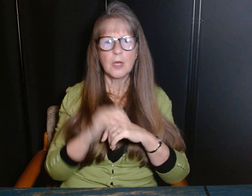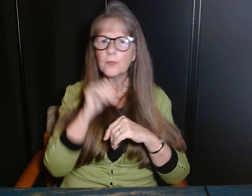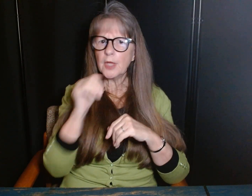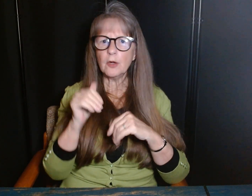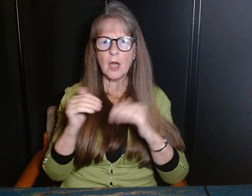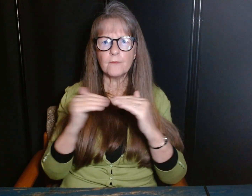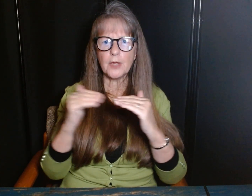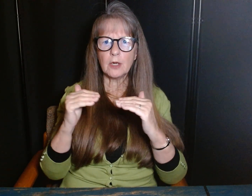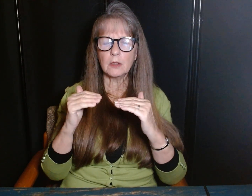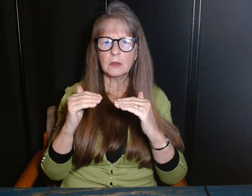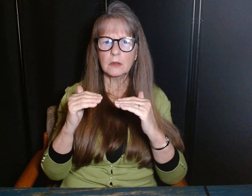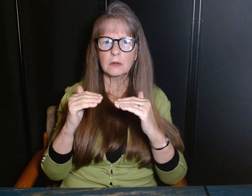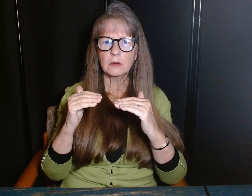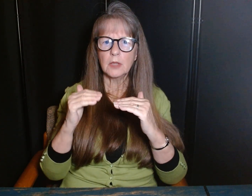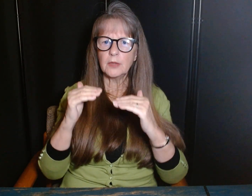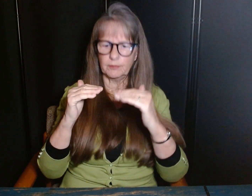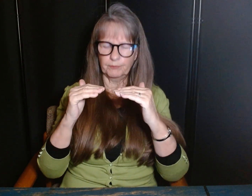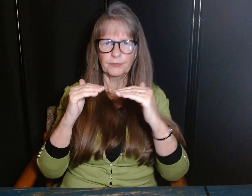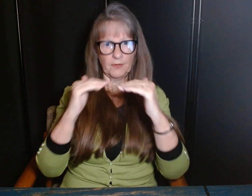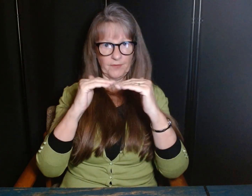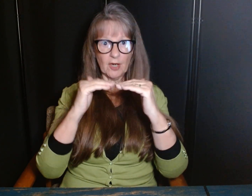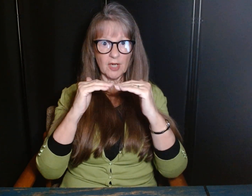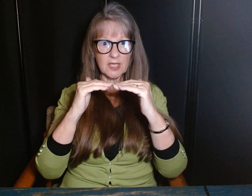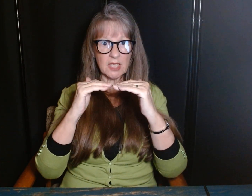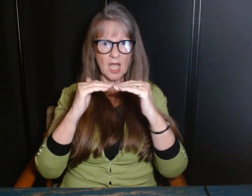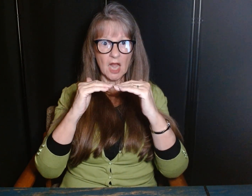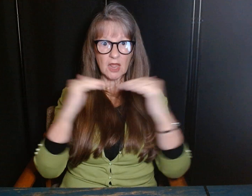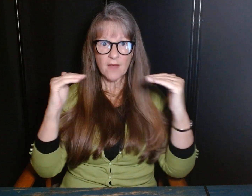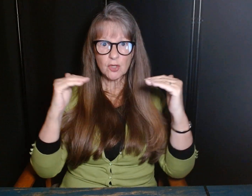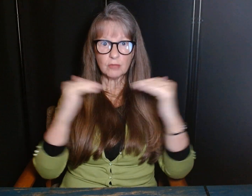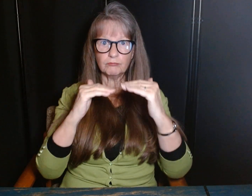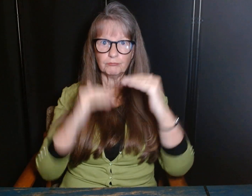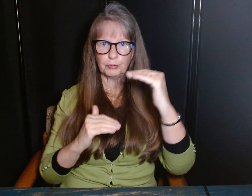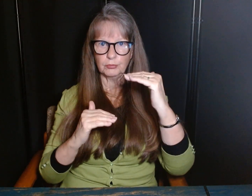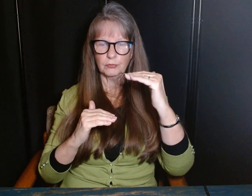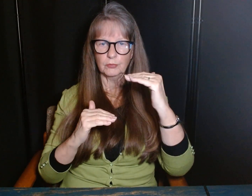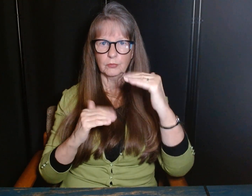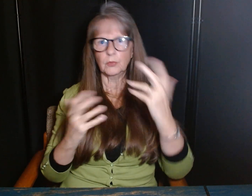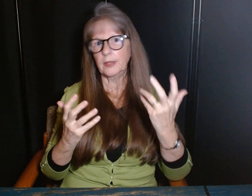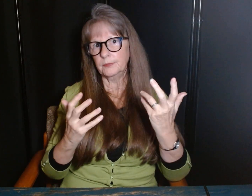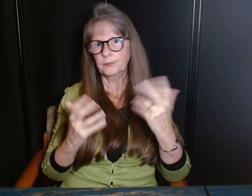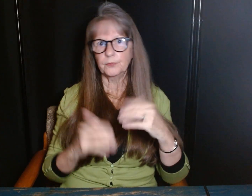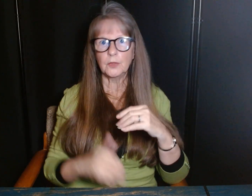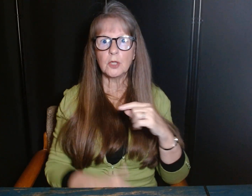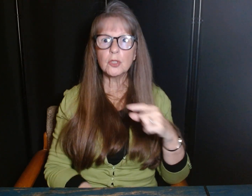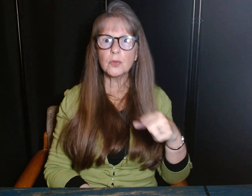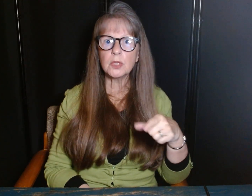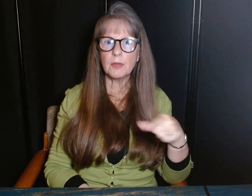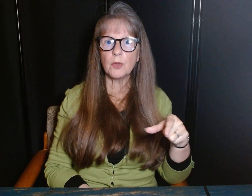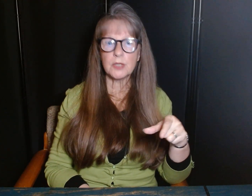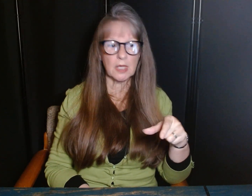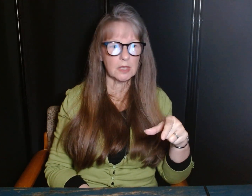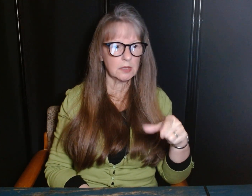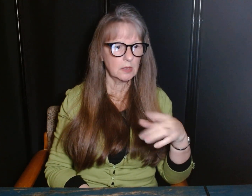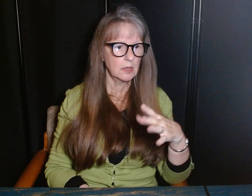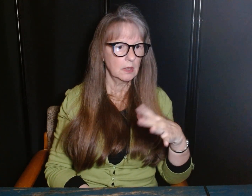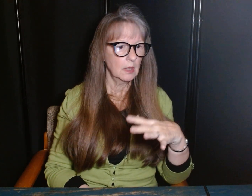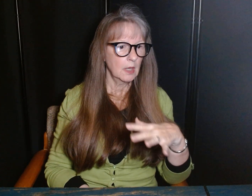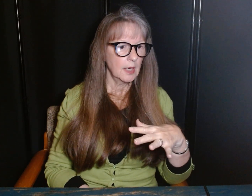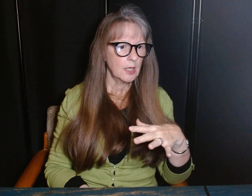They're not fair. The fairness level, right? You could do some of those things.